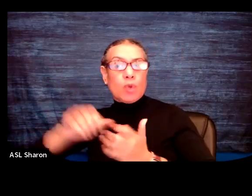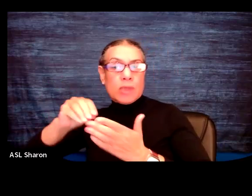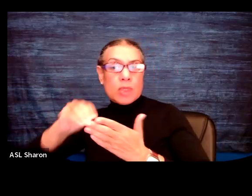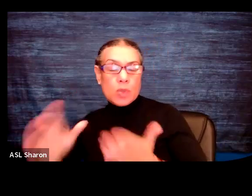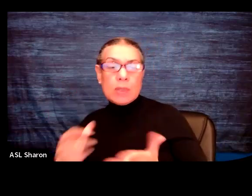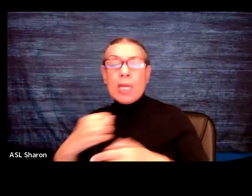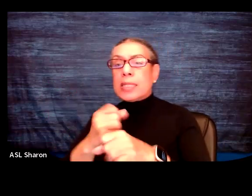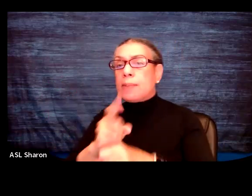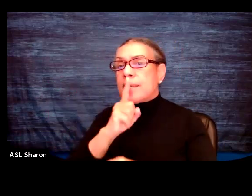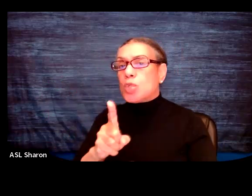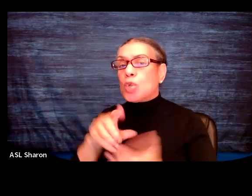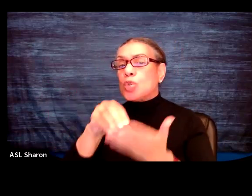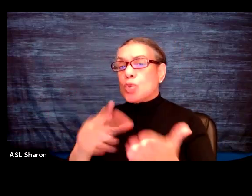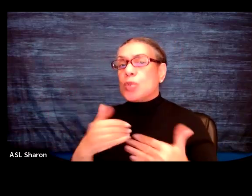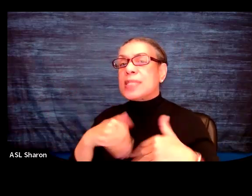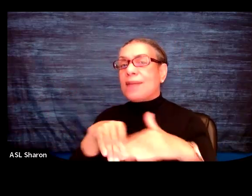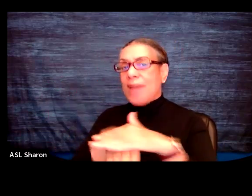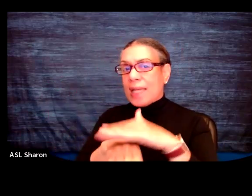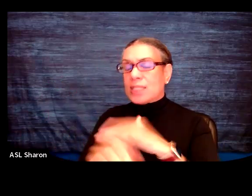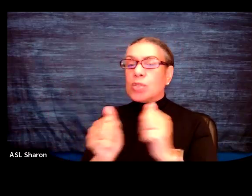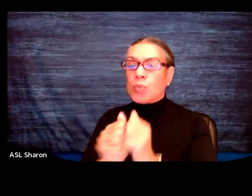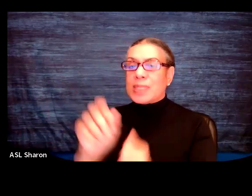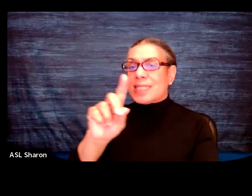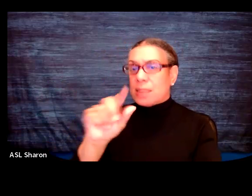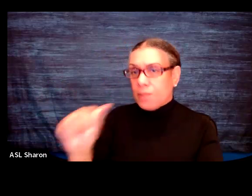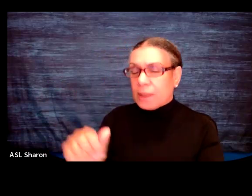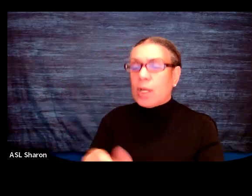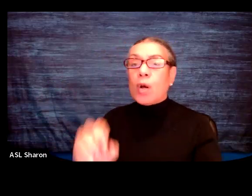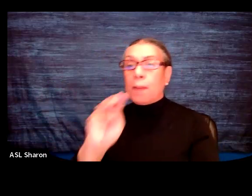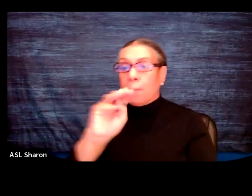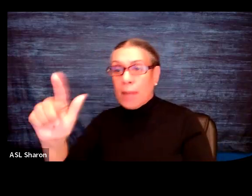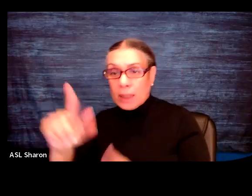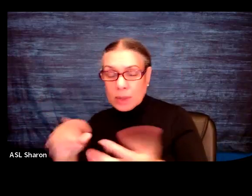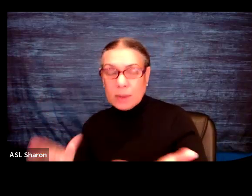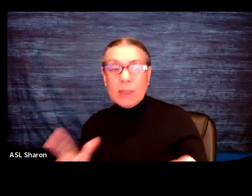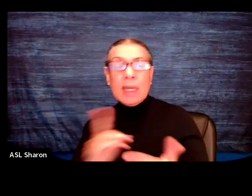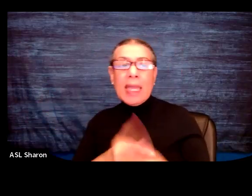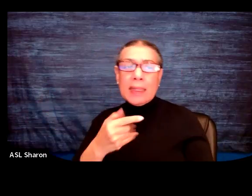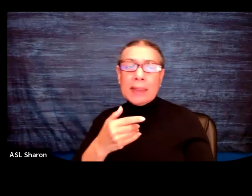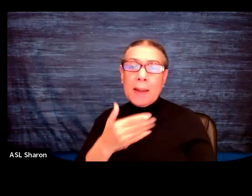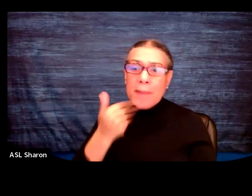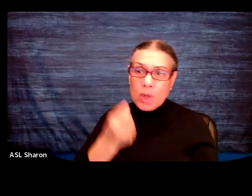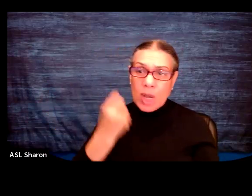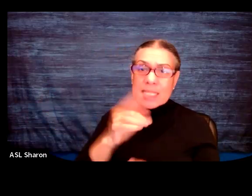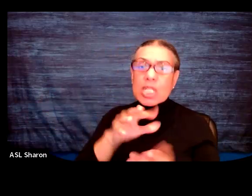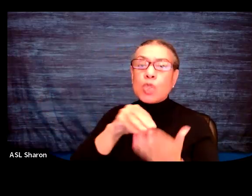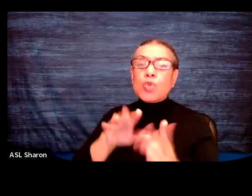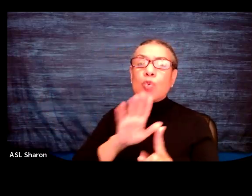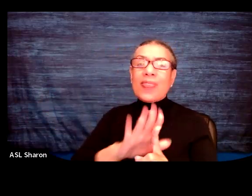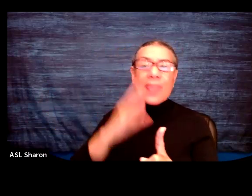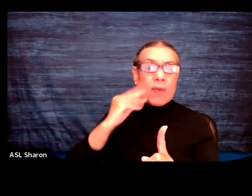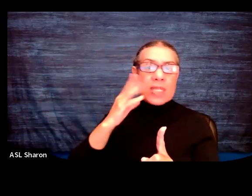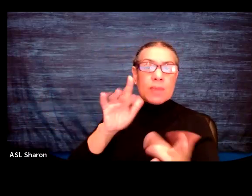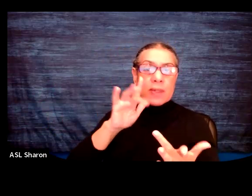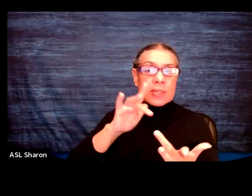access for students with disabilities and multilingual learners, and better understanding what the student experience is once they enroll at an